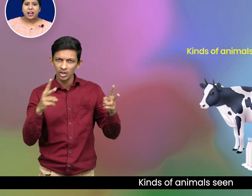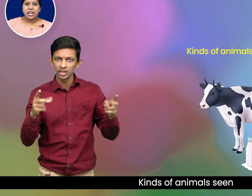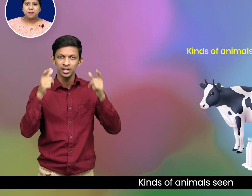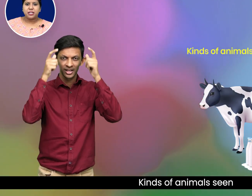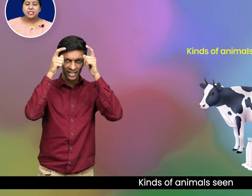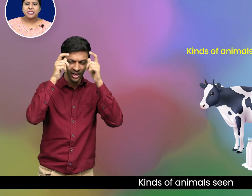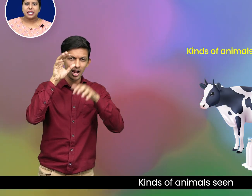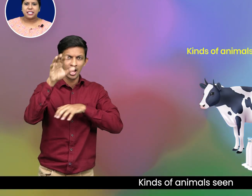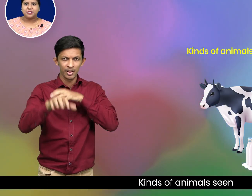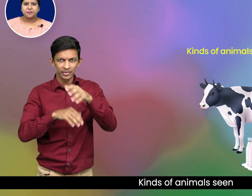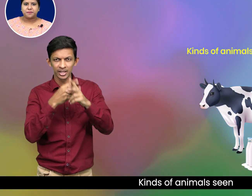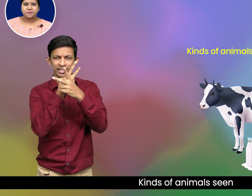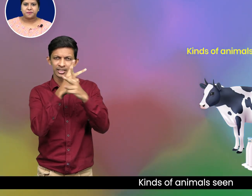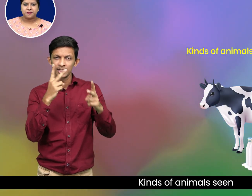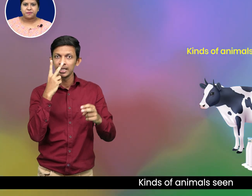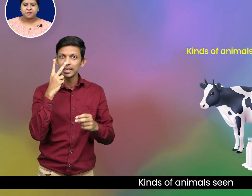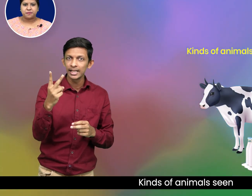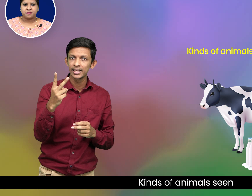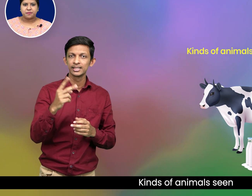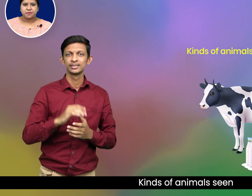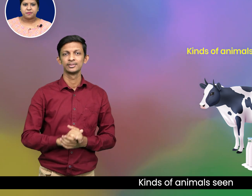Kinds of animals seen: